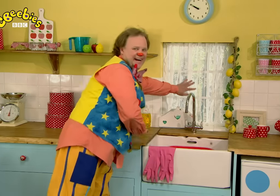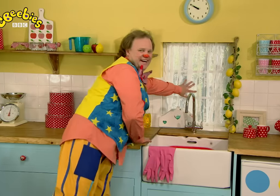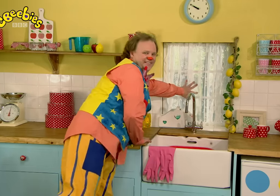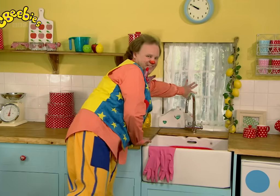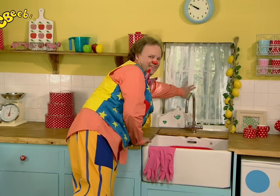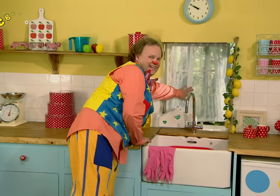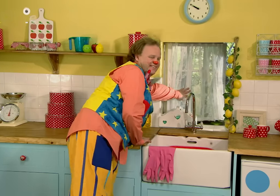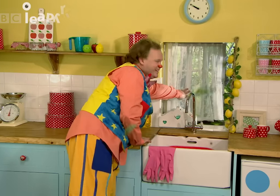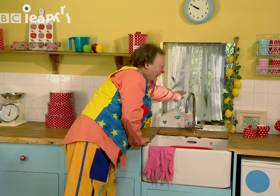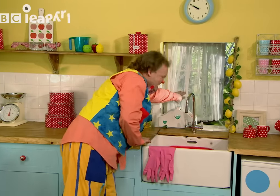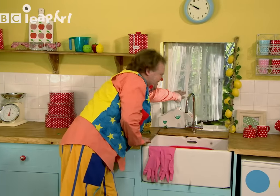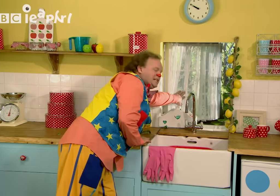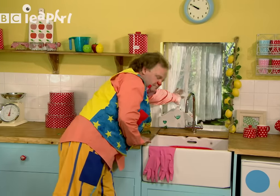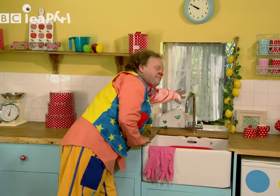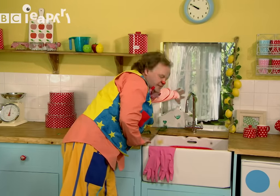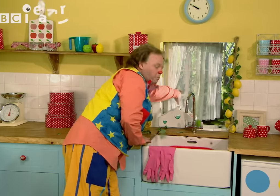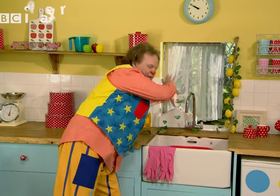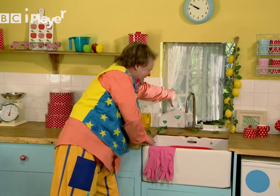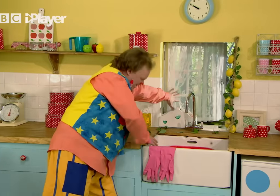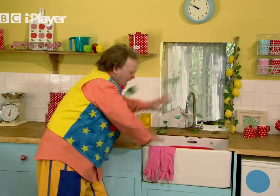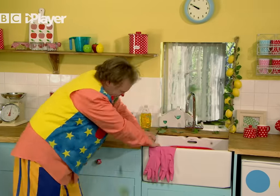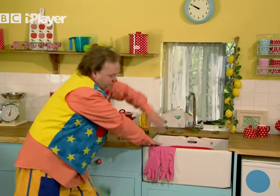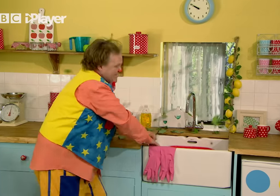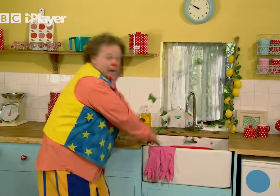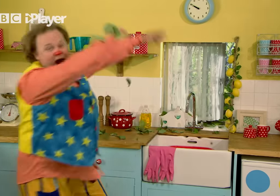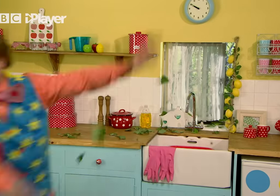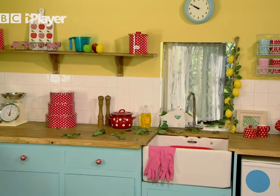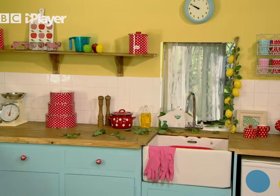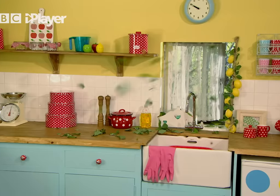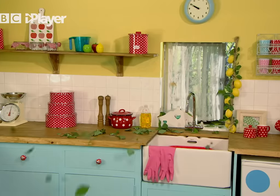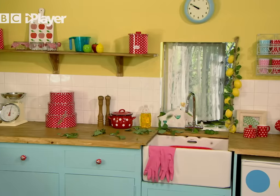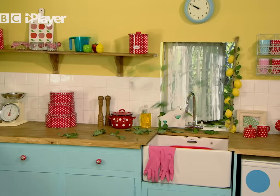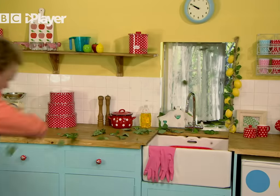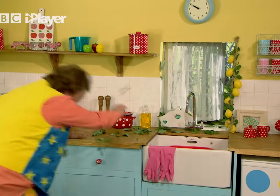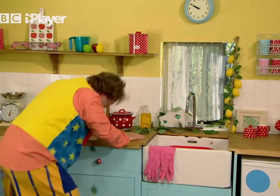Ah!